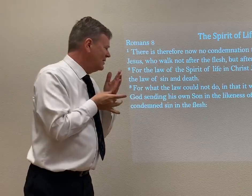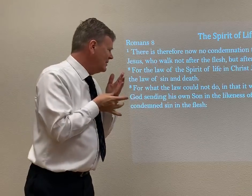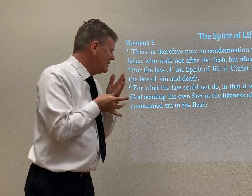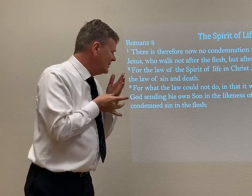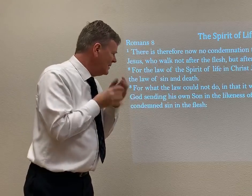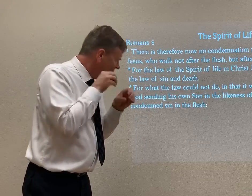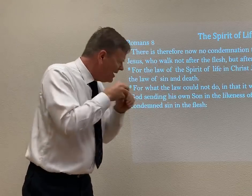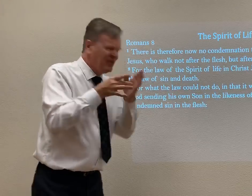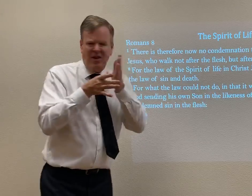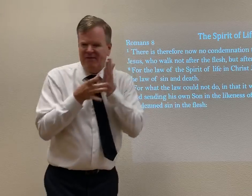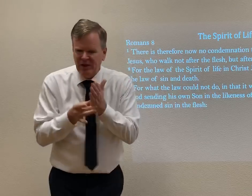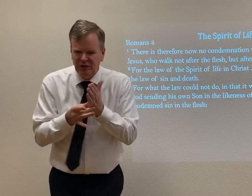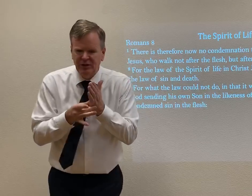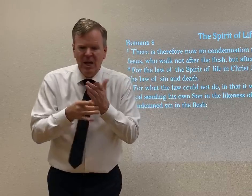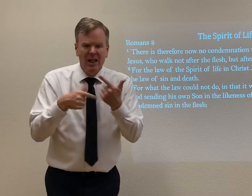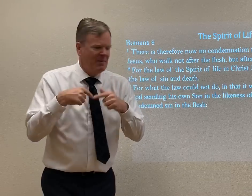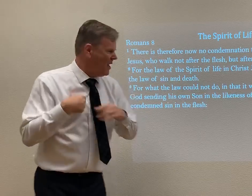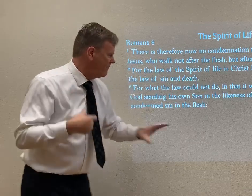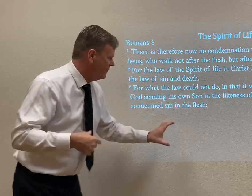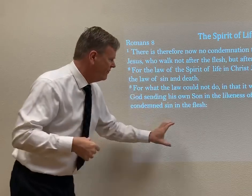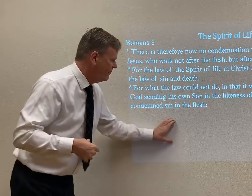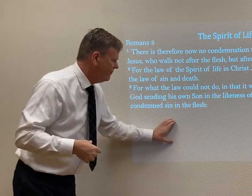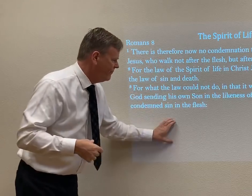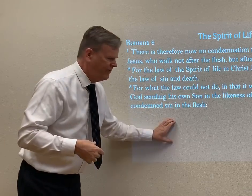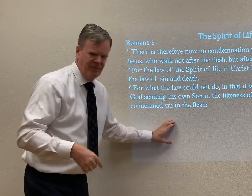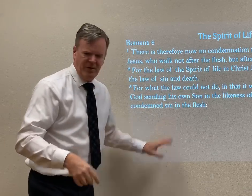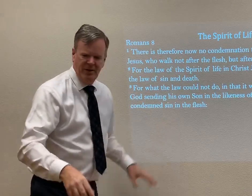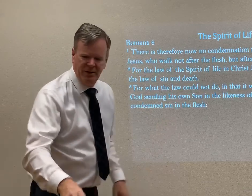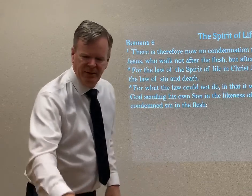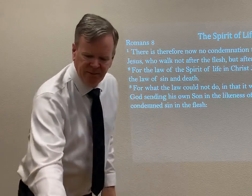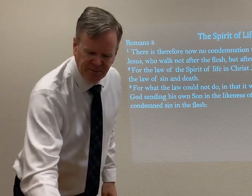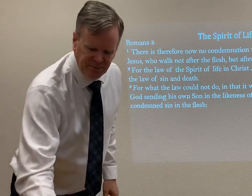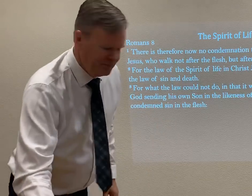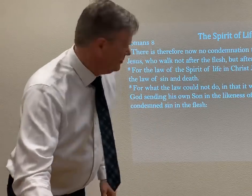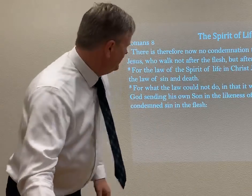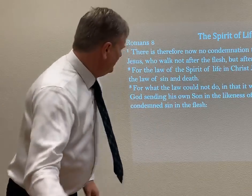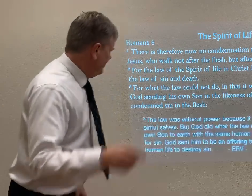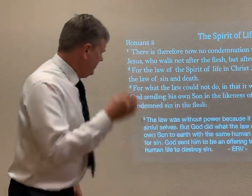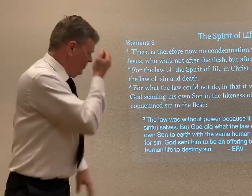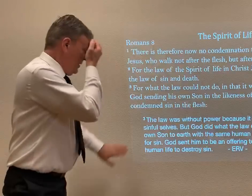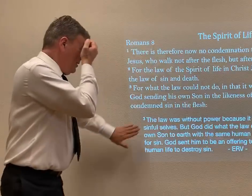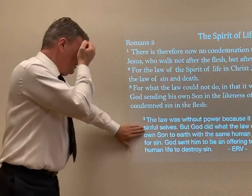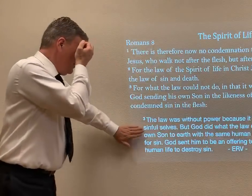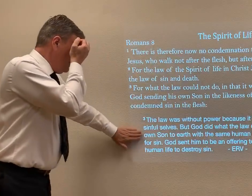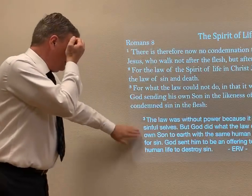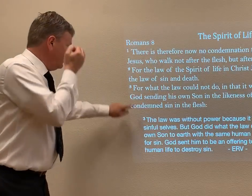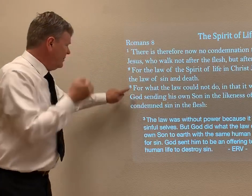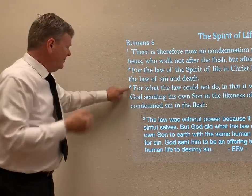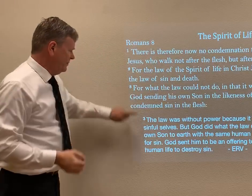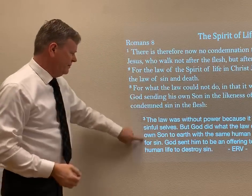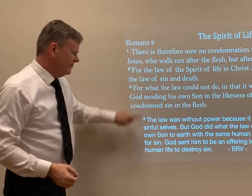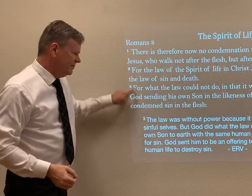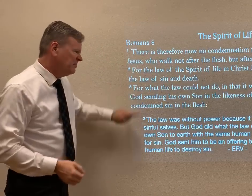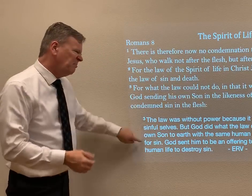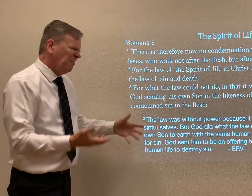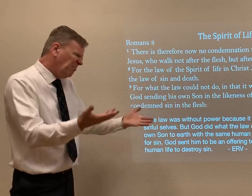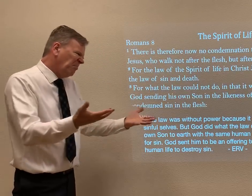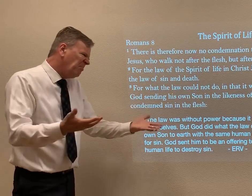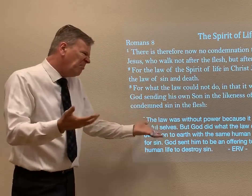sin in the flesh. Okay? Let me go to a... Okay, there you go. Easy read version. So same verse, but